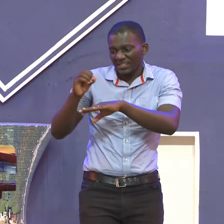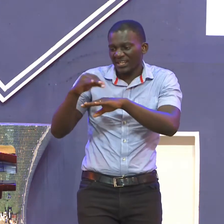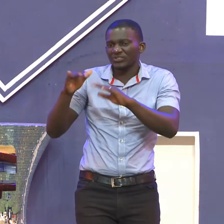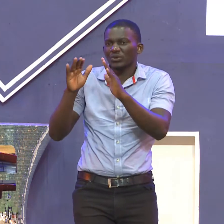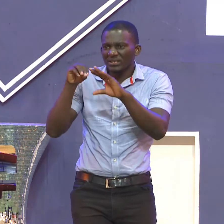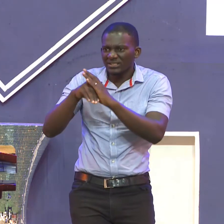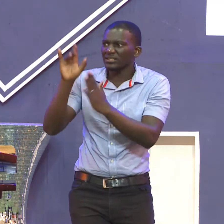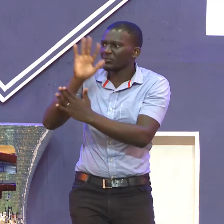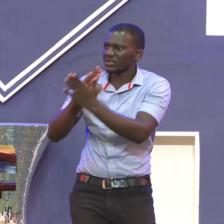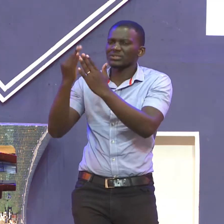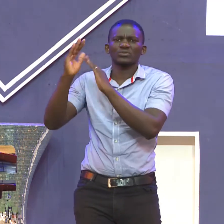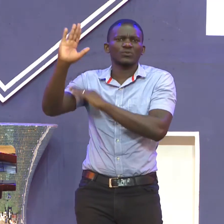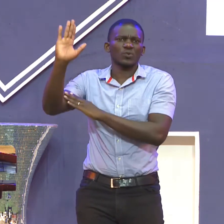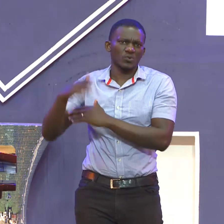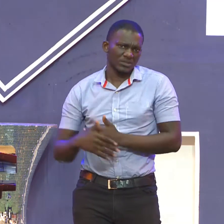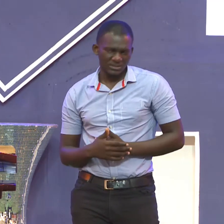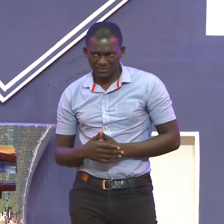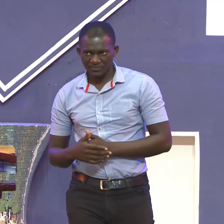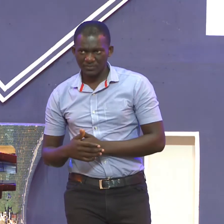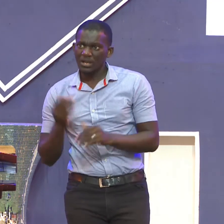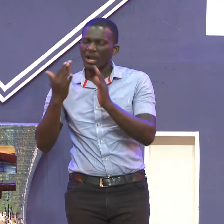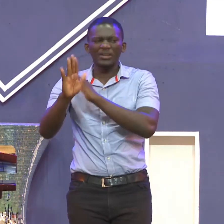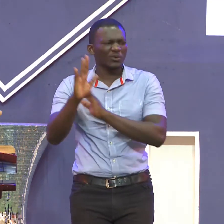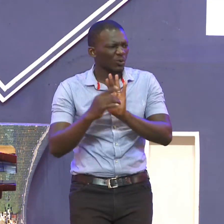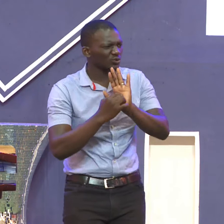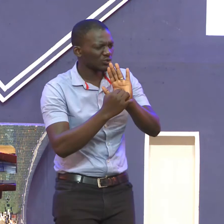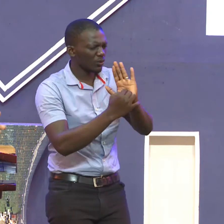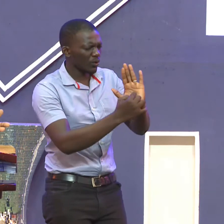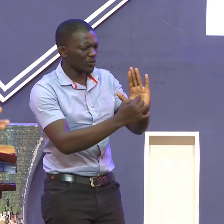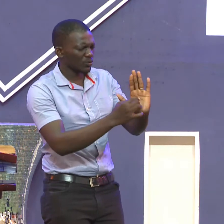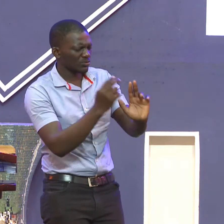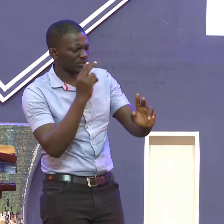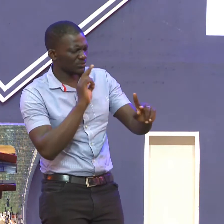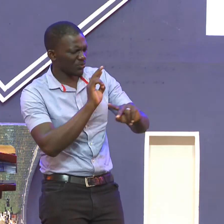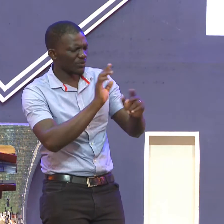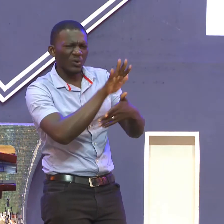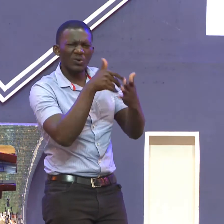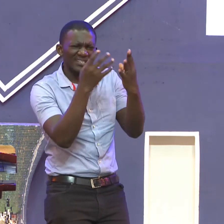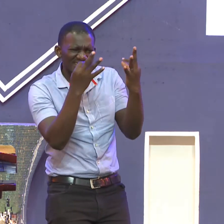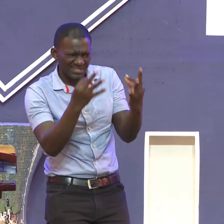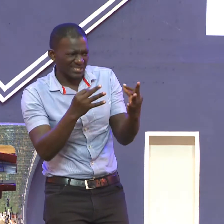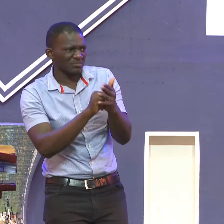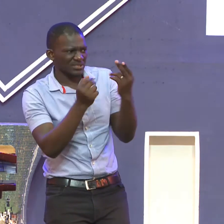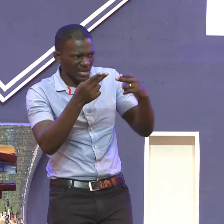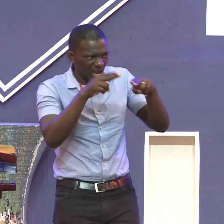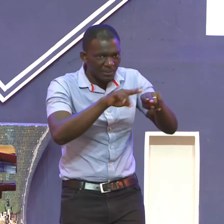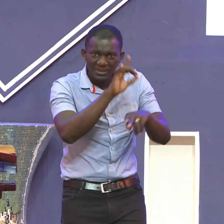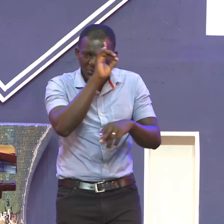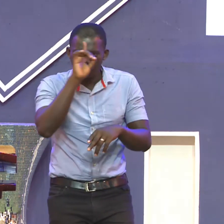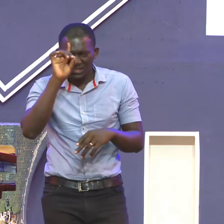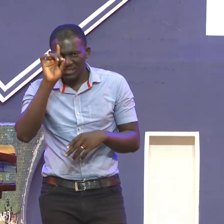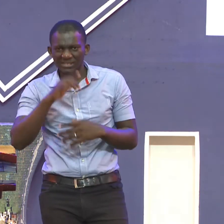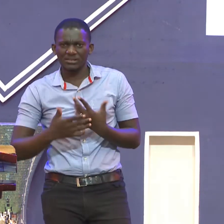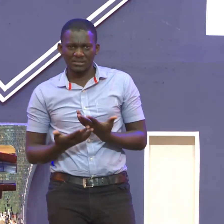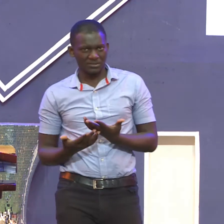mukama. He was seated in the council of the Lord. Mukama namulaga byonne byali bigendo kubera we ro kutuka kwa Ahab. And the Lord showed him what was going